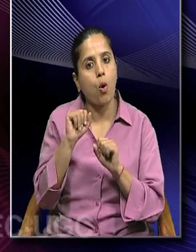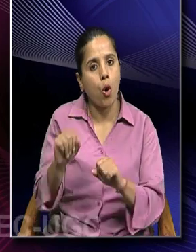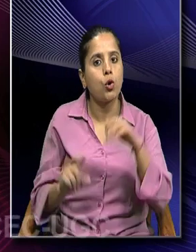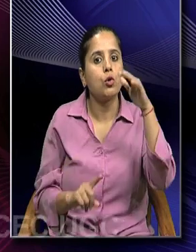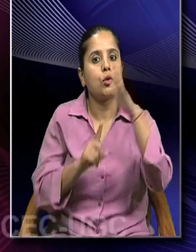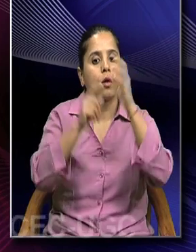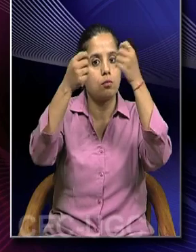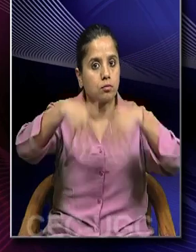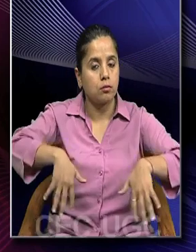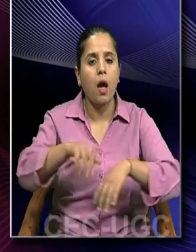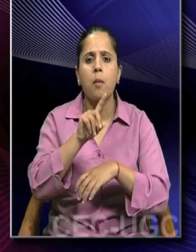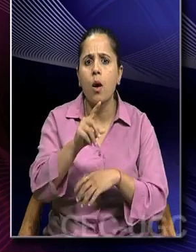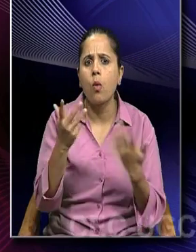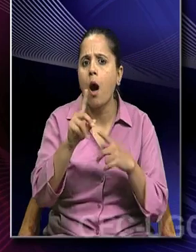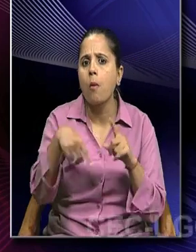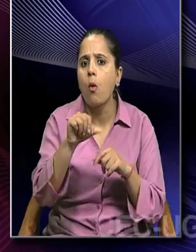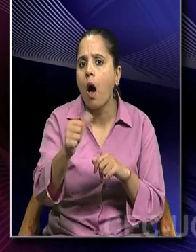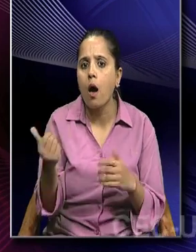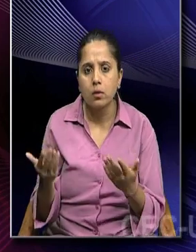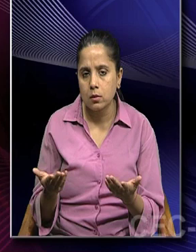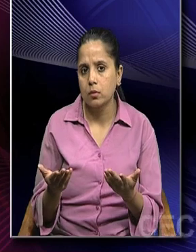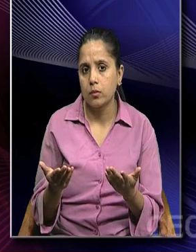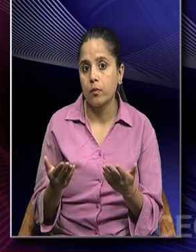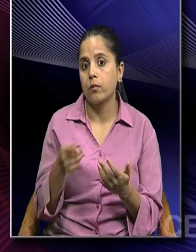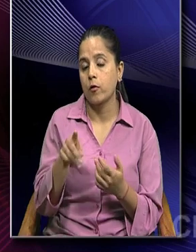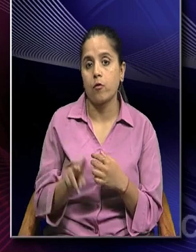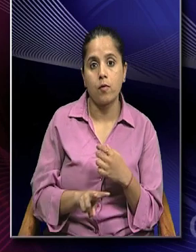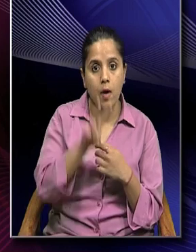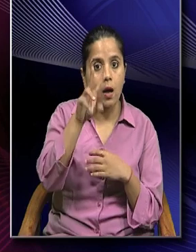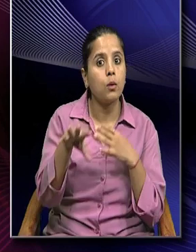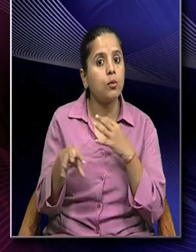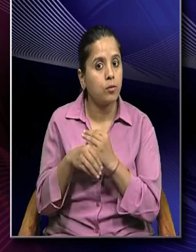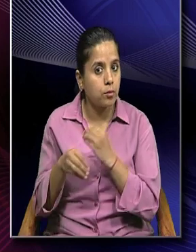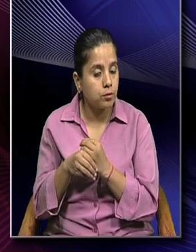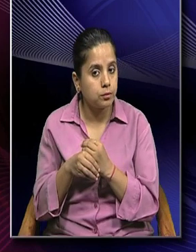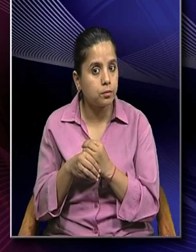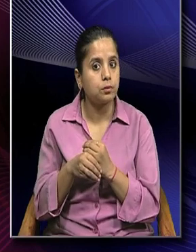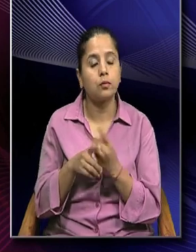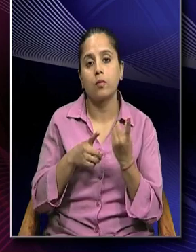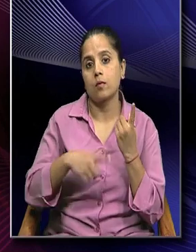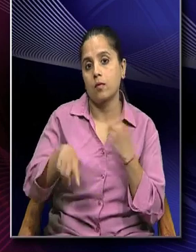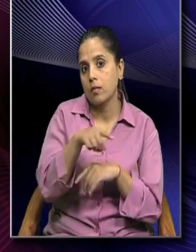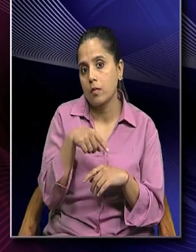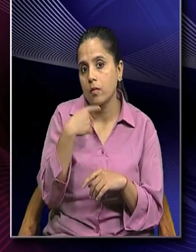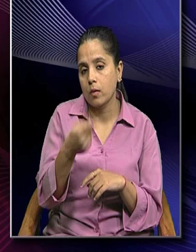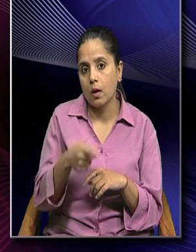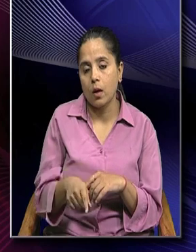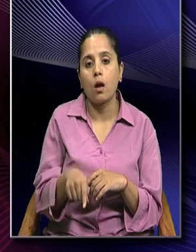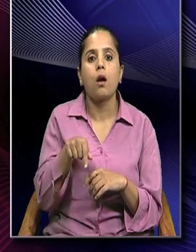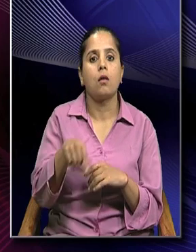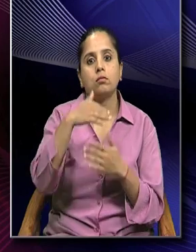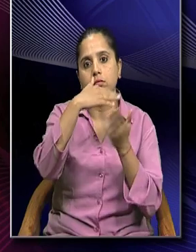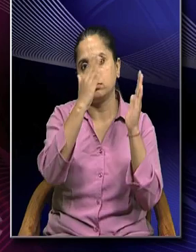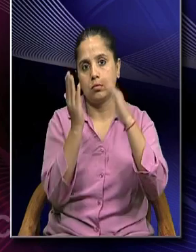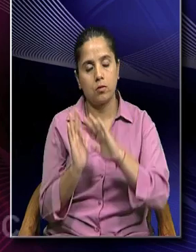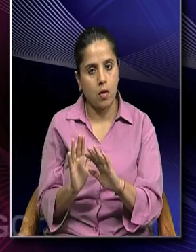management, but what about others? So, values addition is something which is the order of the day, or